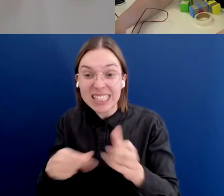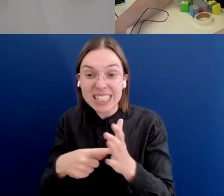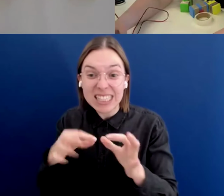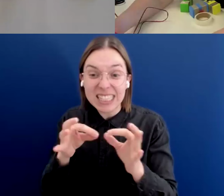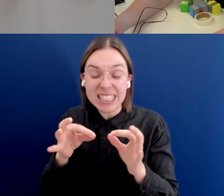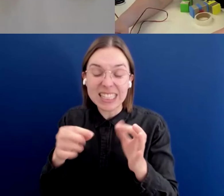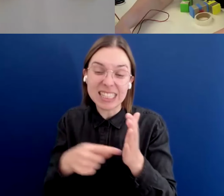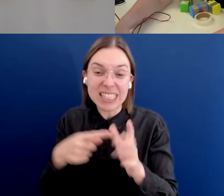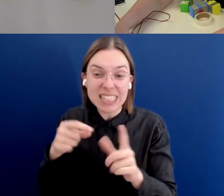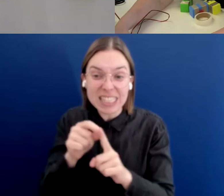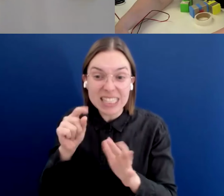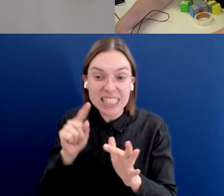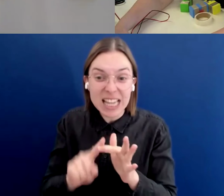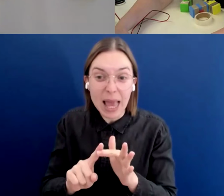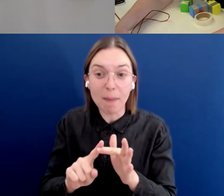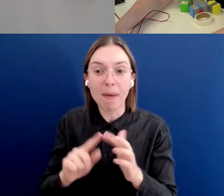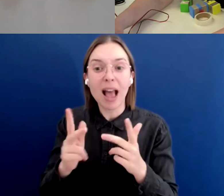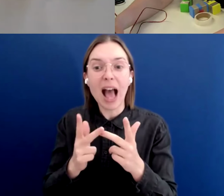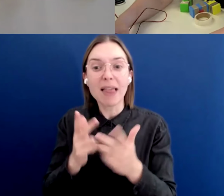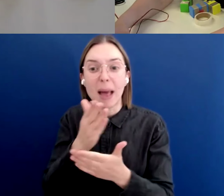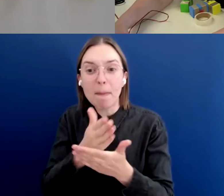from scratch and be able to